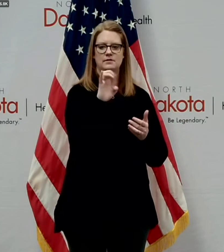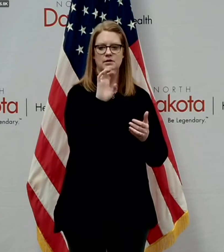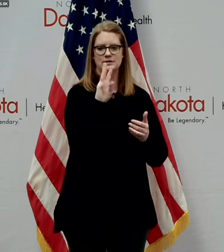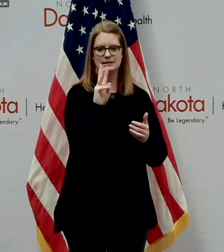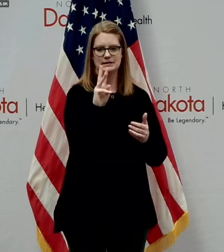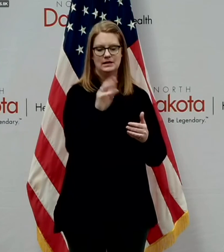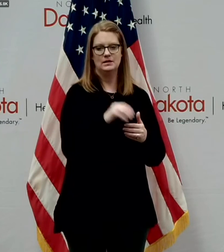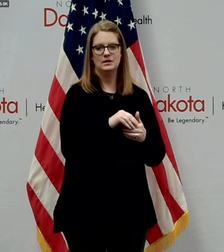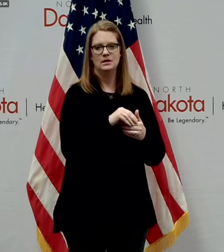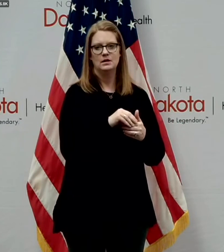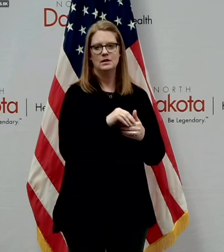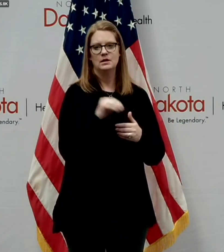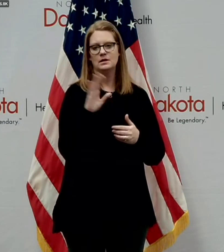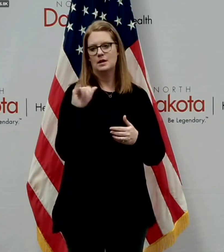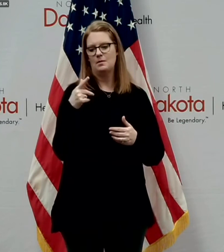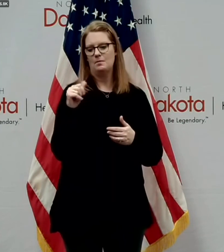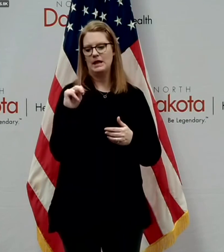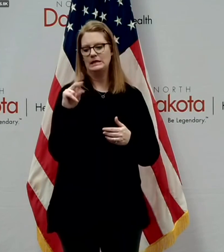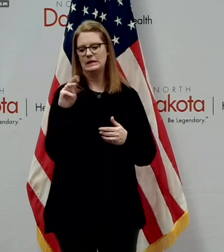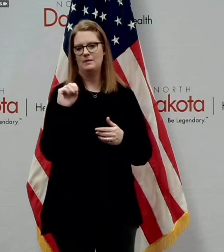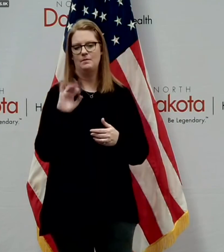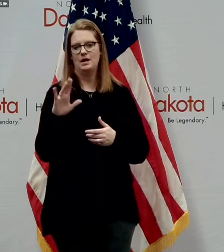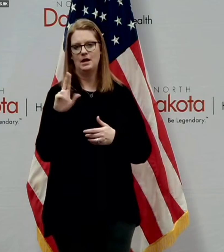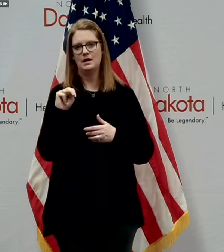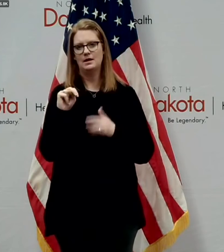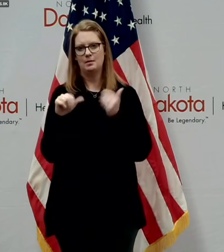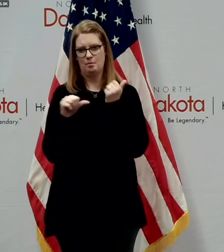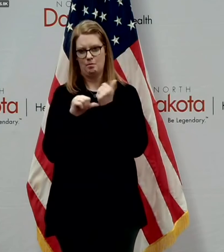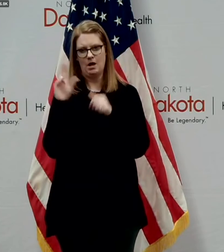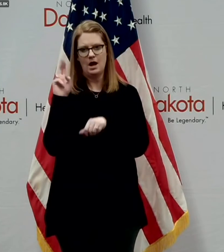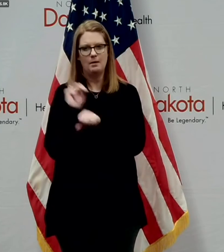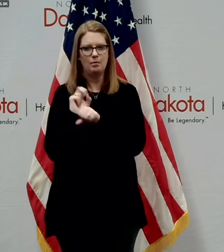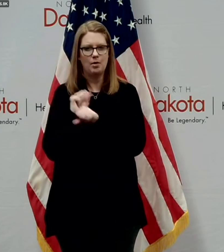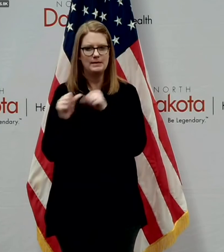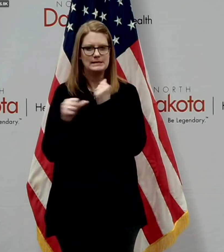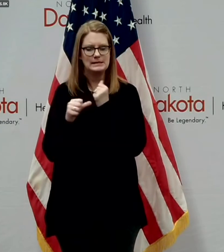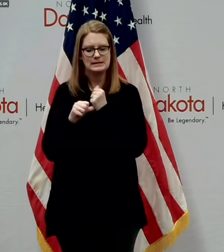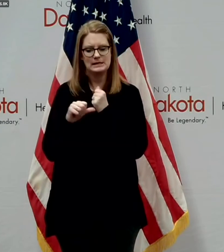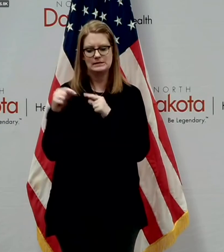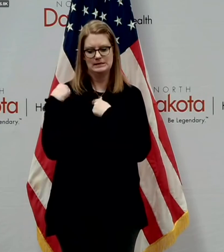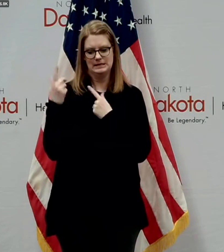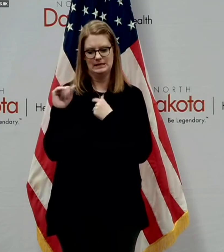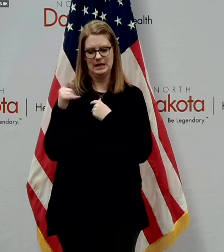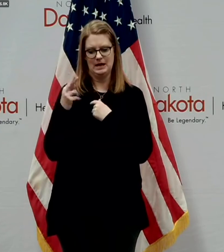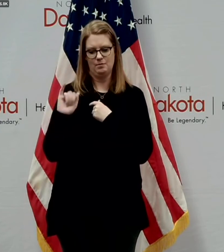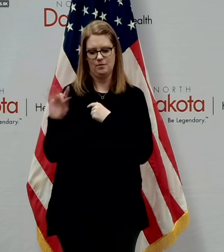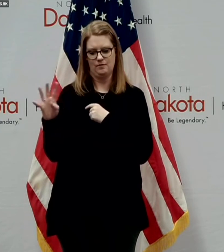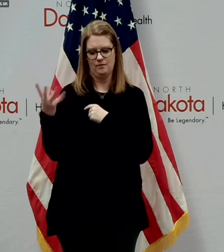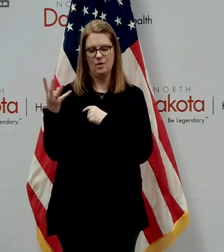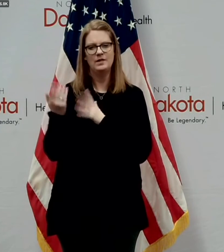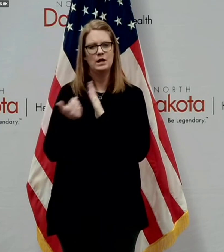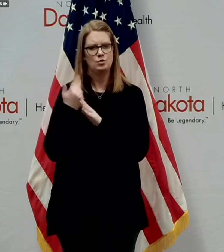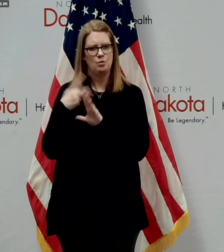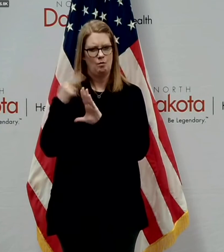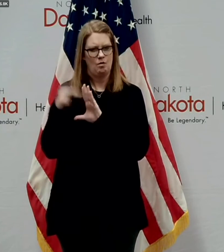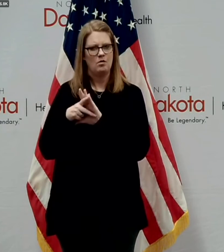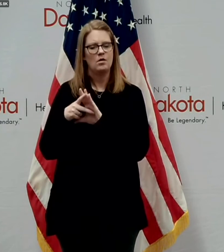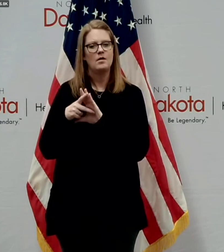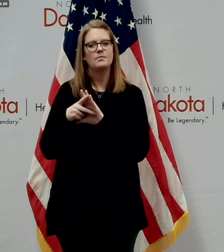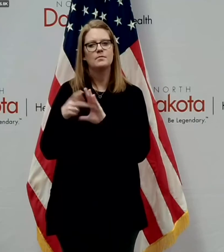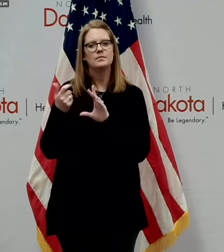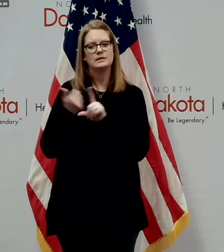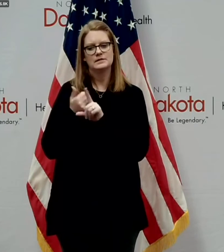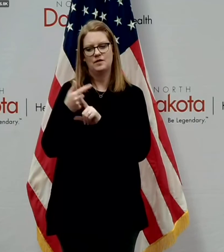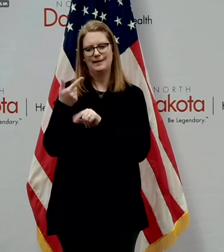49,716. The pandemic unemployment assistance claims since April 4th, that new program that came with the CARES Act, that's for the